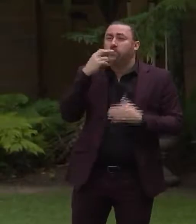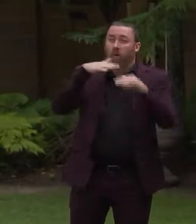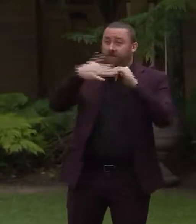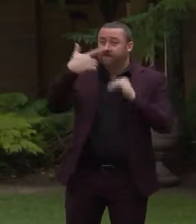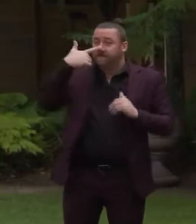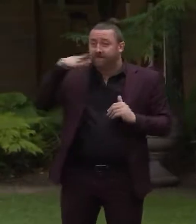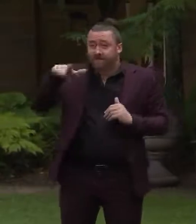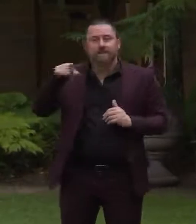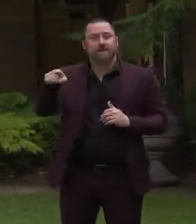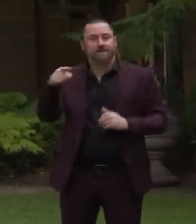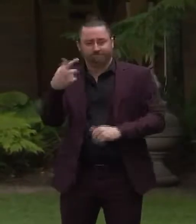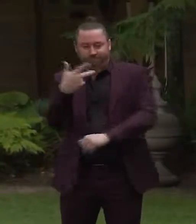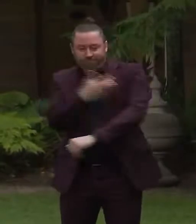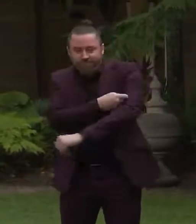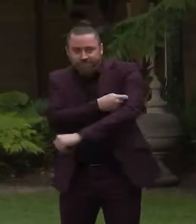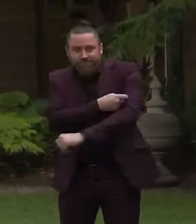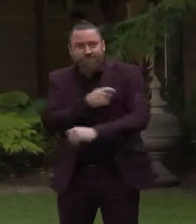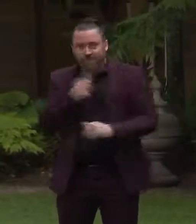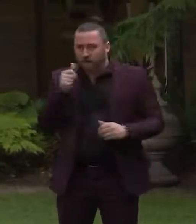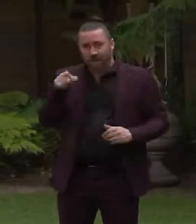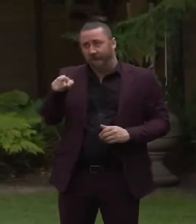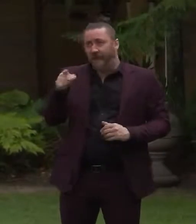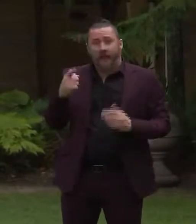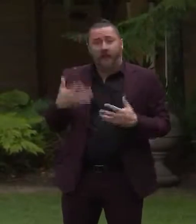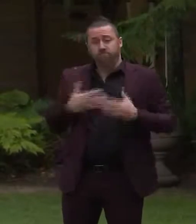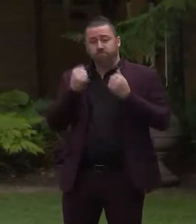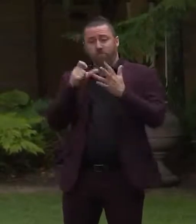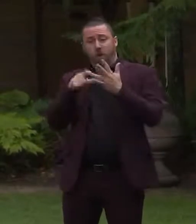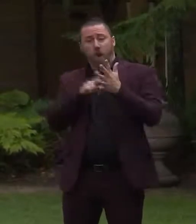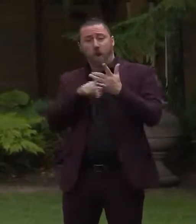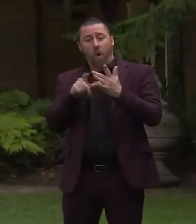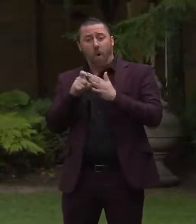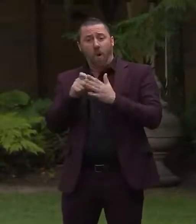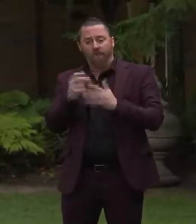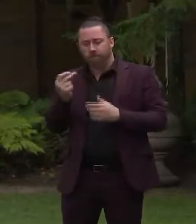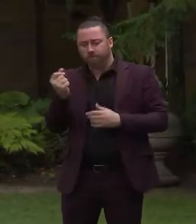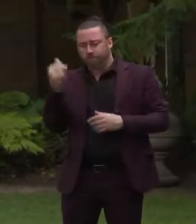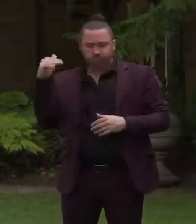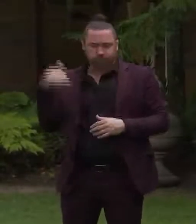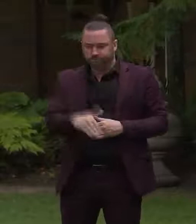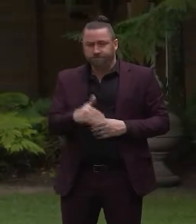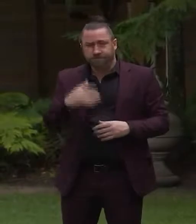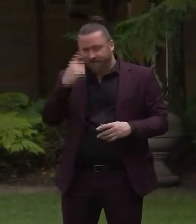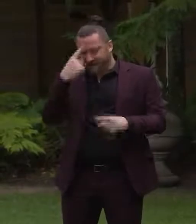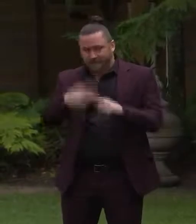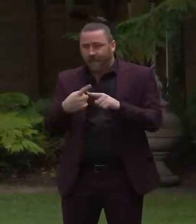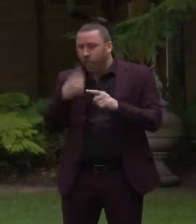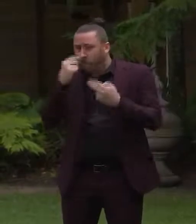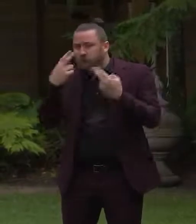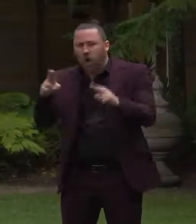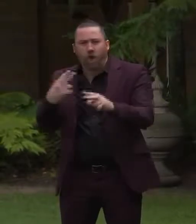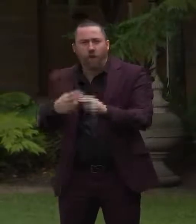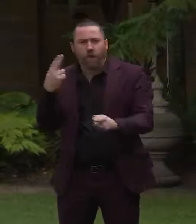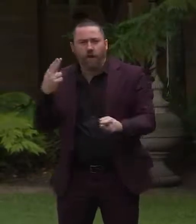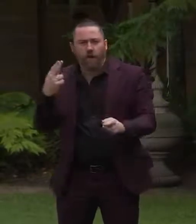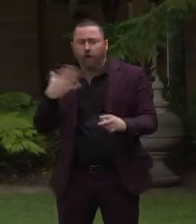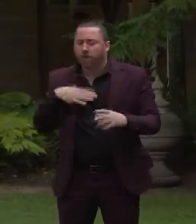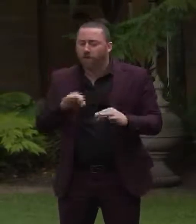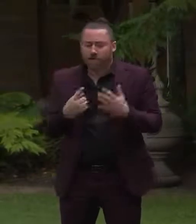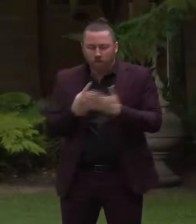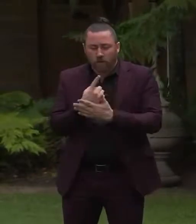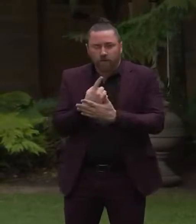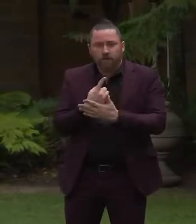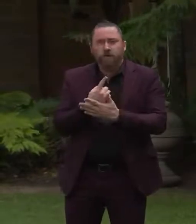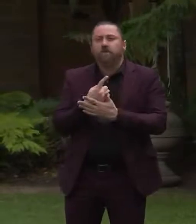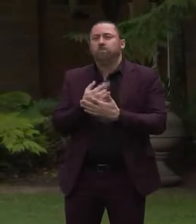years of age and older. We know they are just so vulnerable to getting ill and dying from this vaccine. It's people under